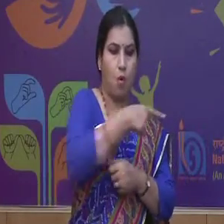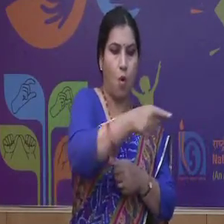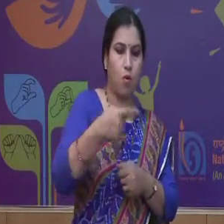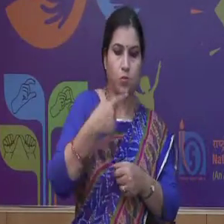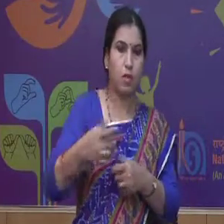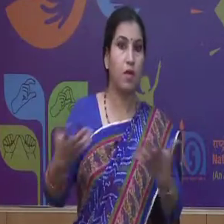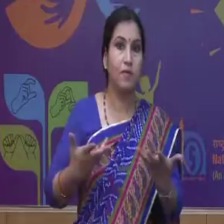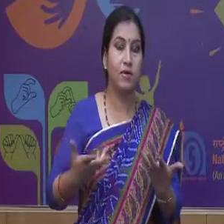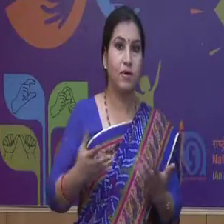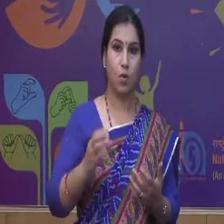Orientalists.